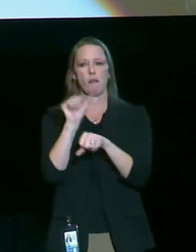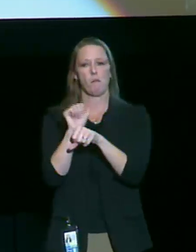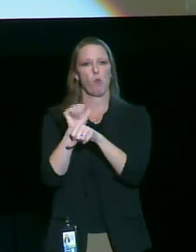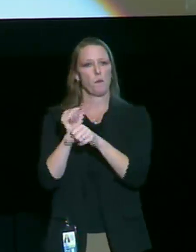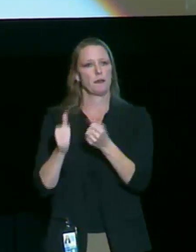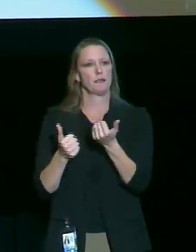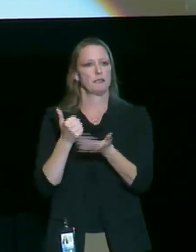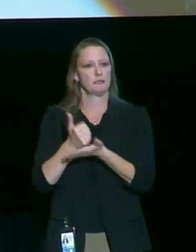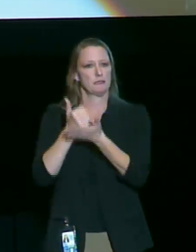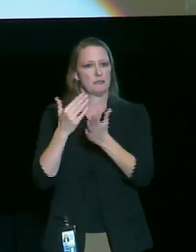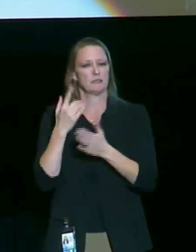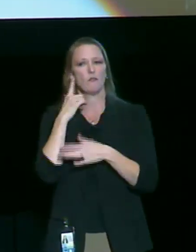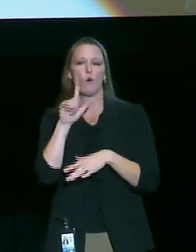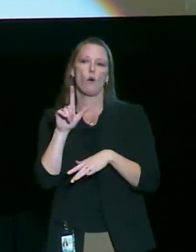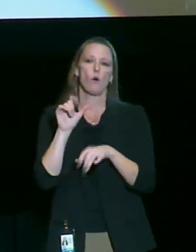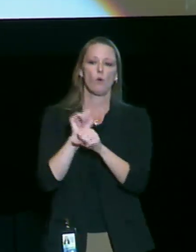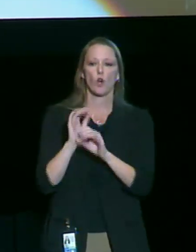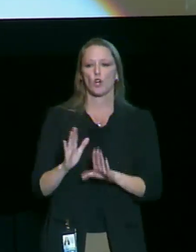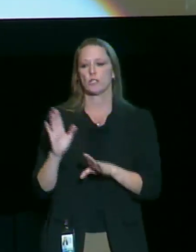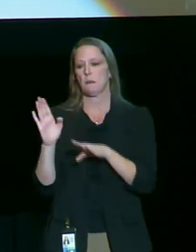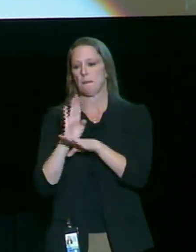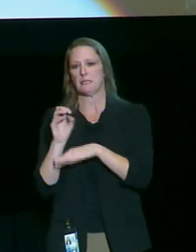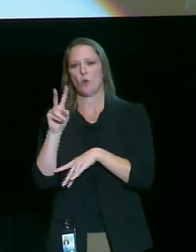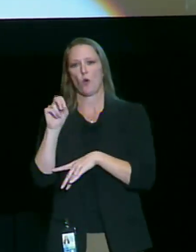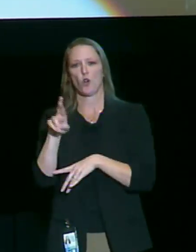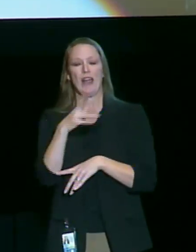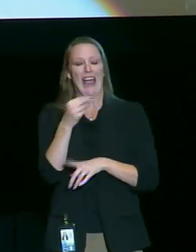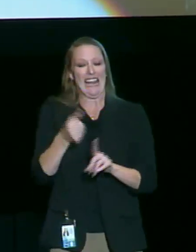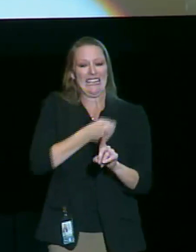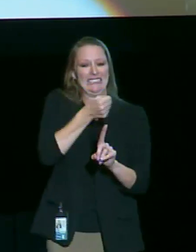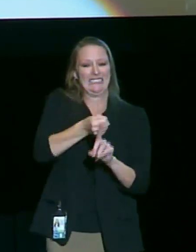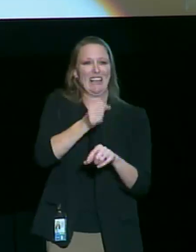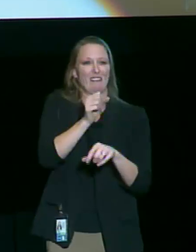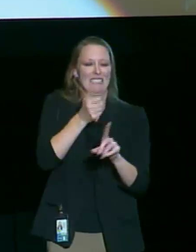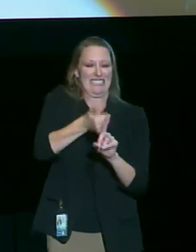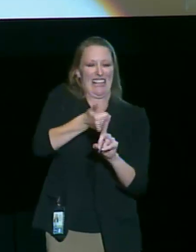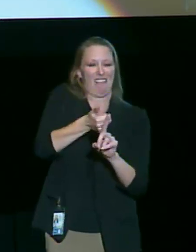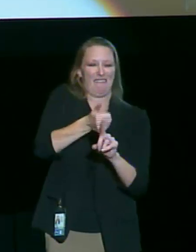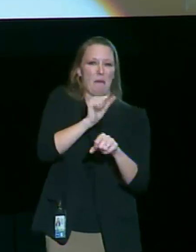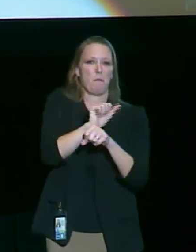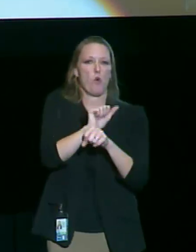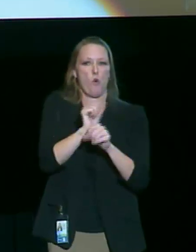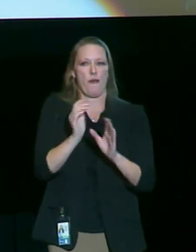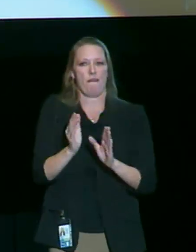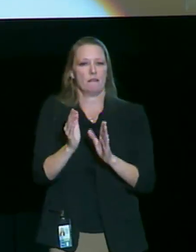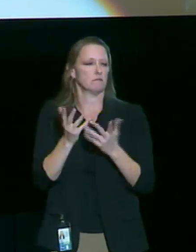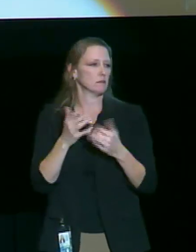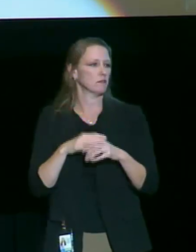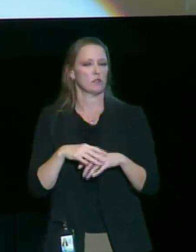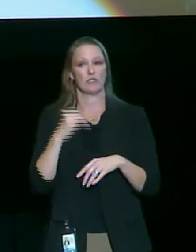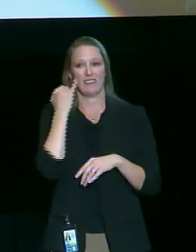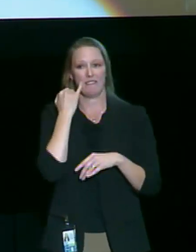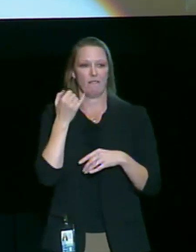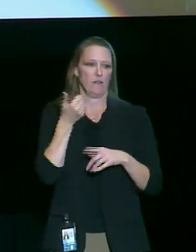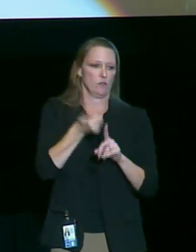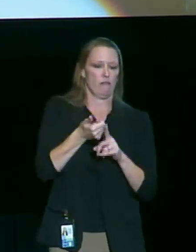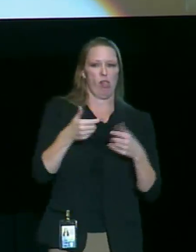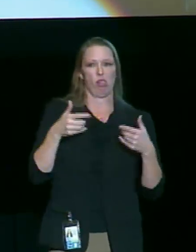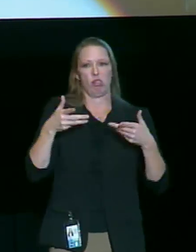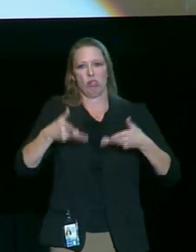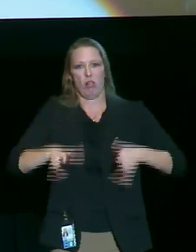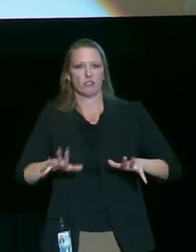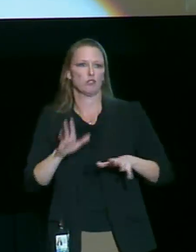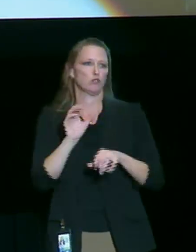workers, business owners, and self-employed individuals who have lost their jobs or had their